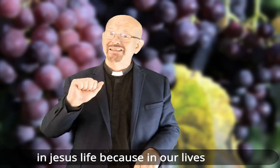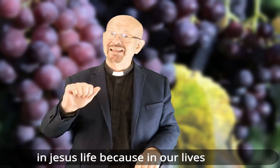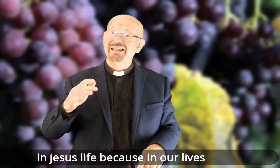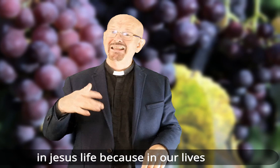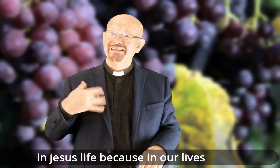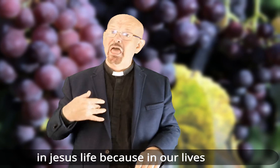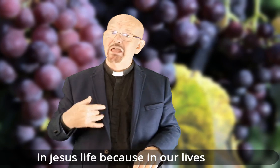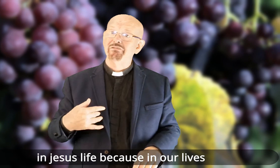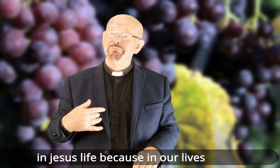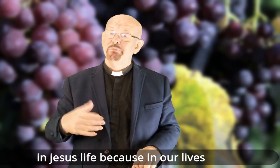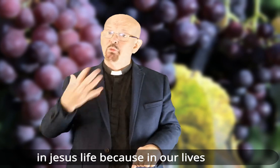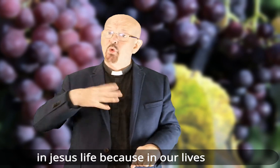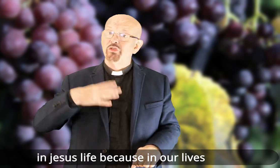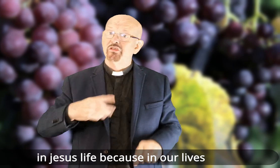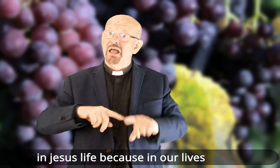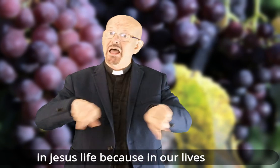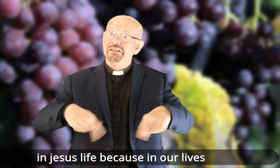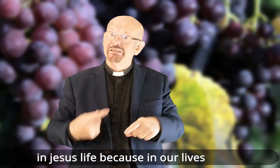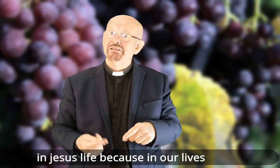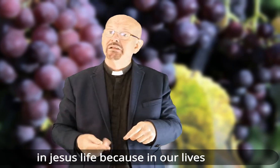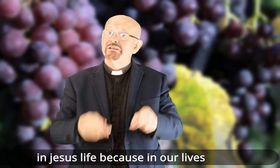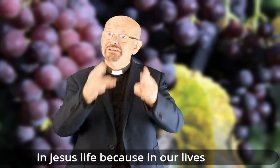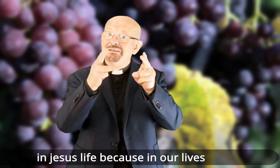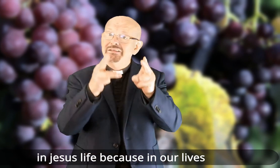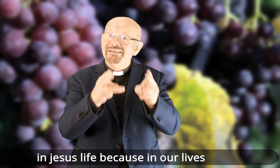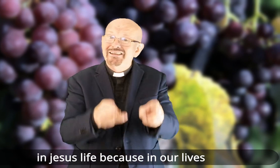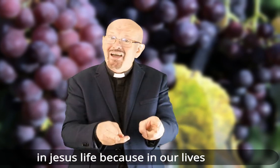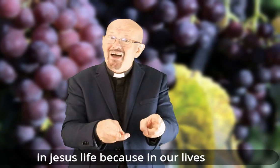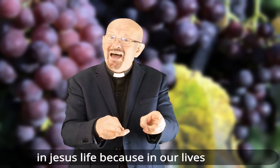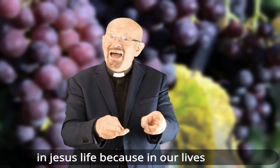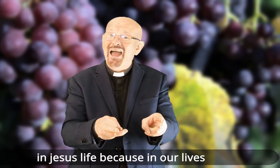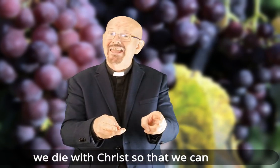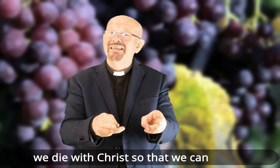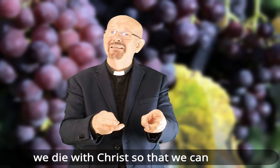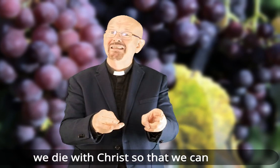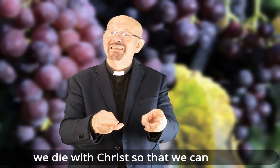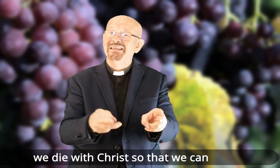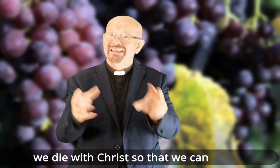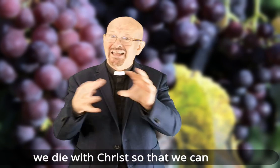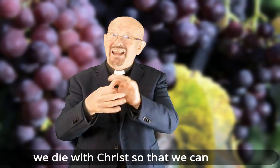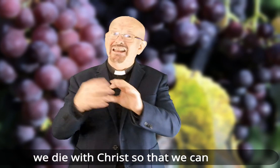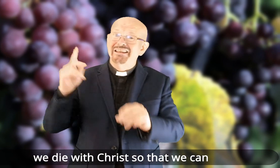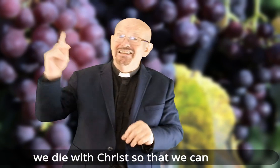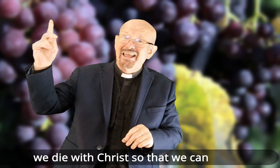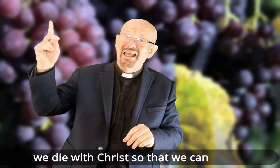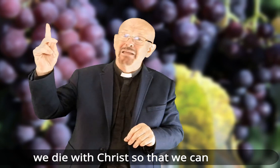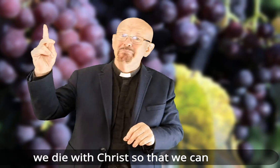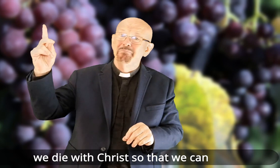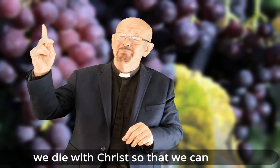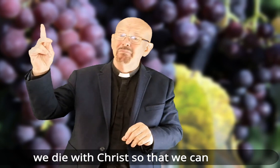Jesus life because our lives, in our lives, we die with Christ.